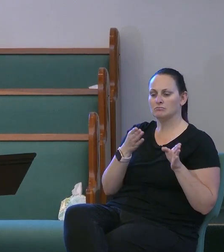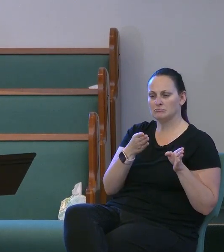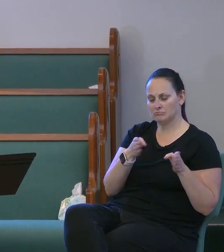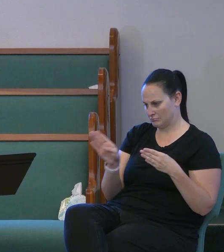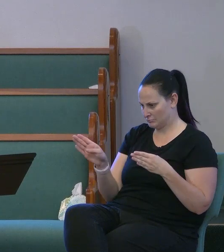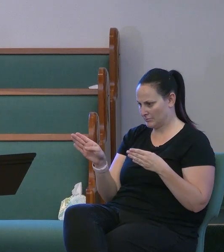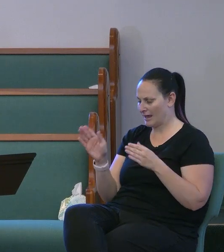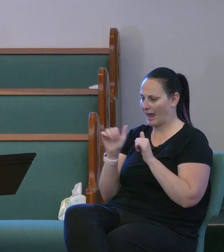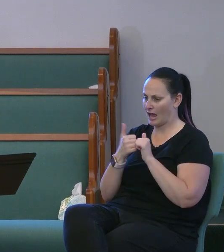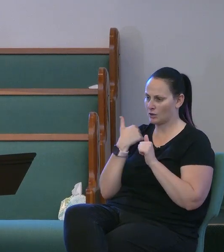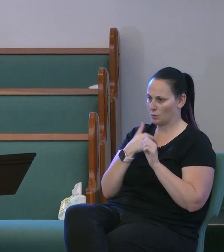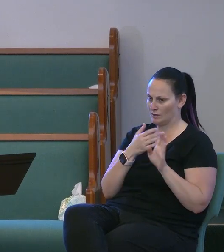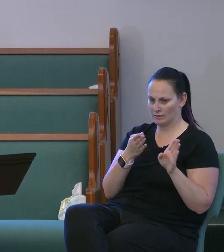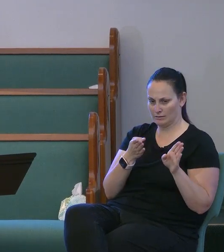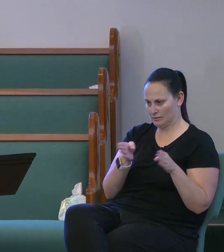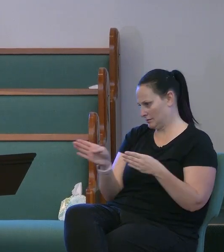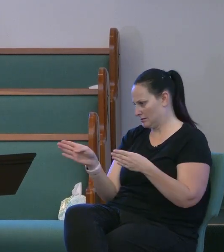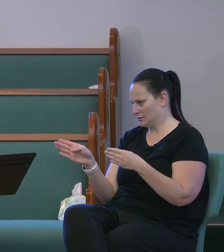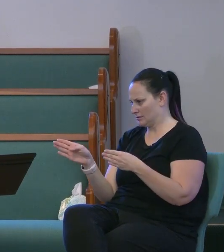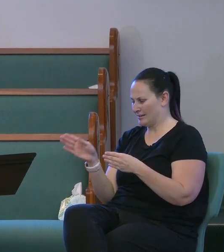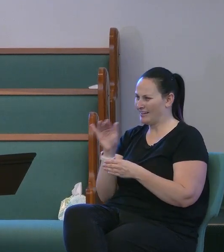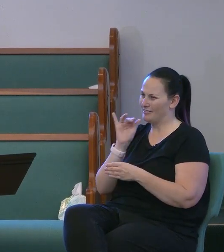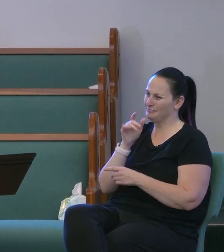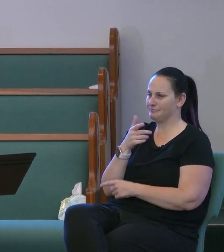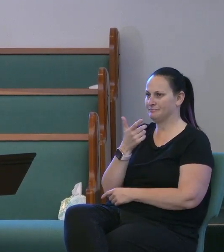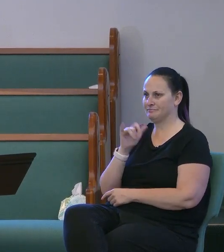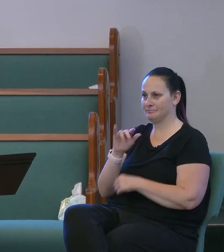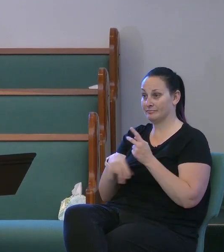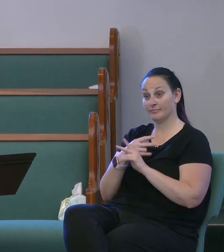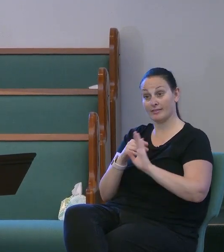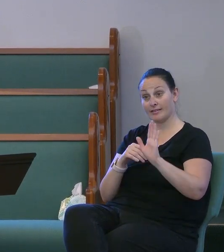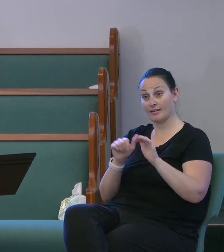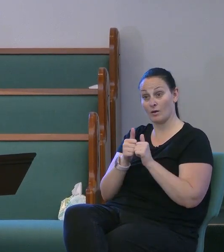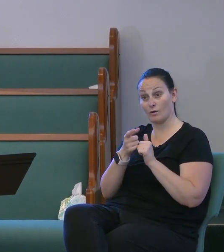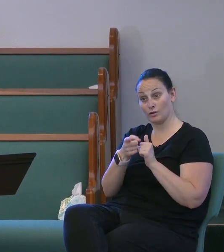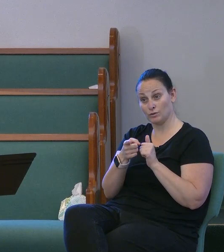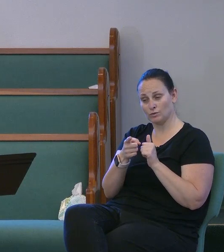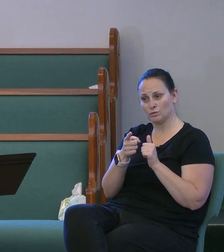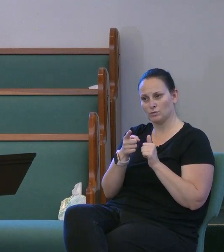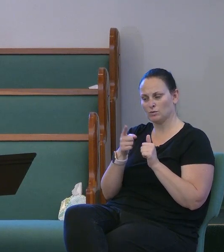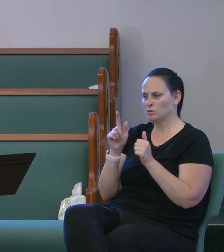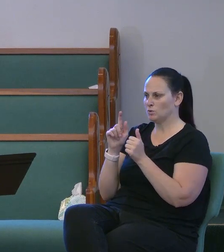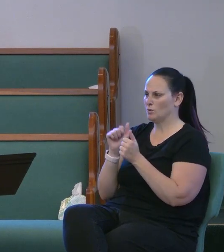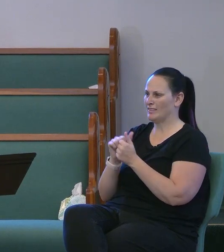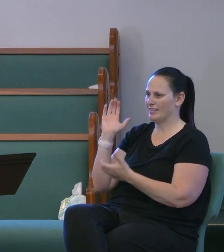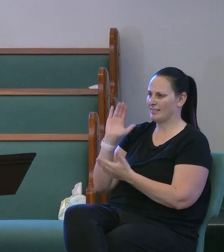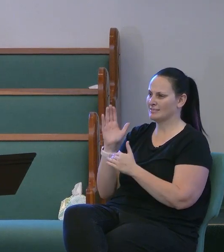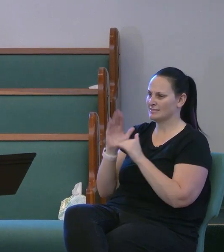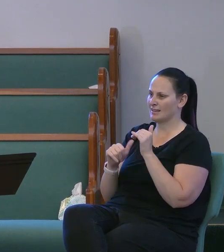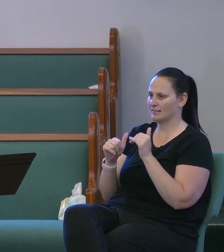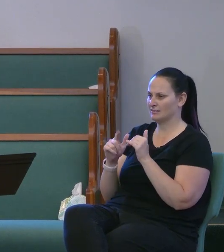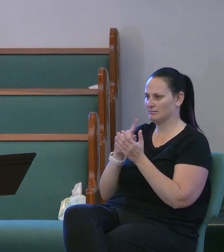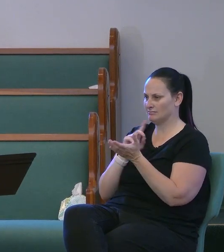How is it that we move from that kind of, "Hey, how are you," with less than an